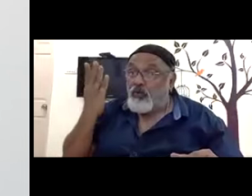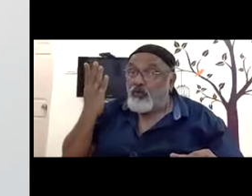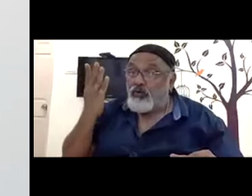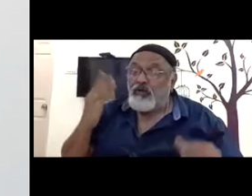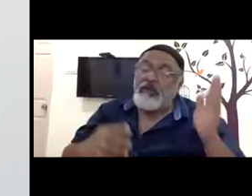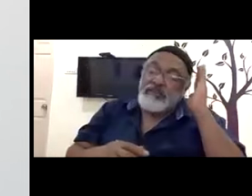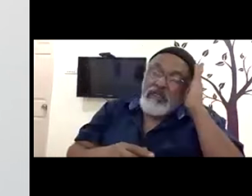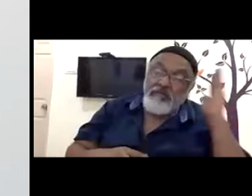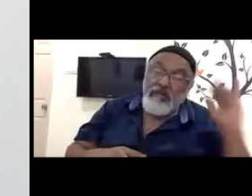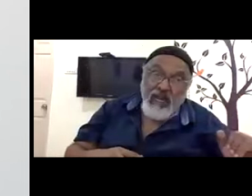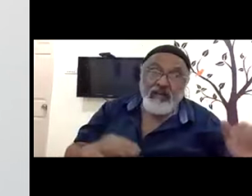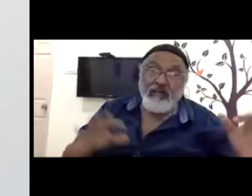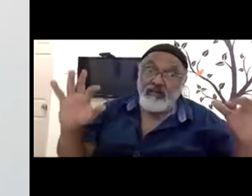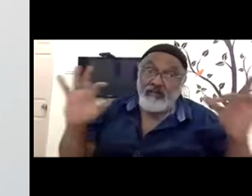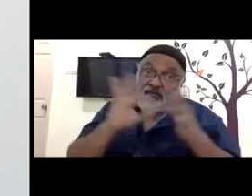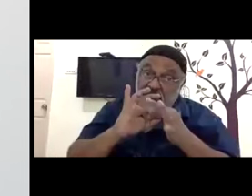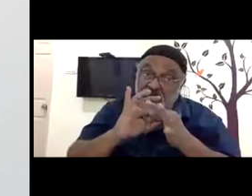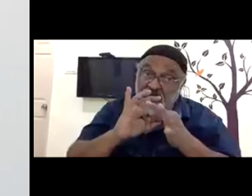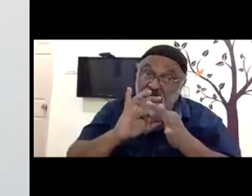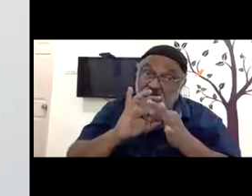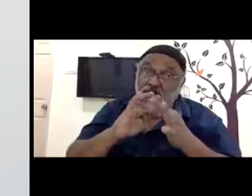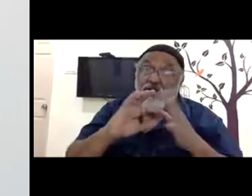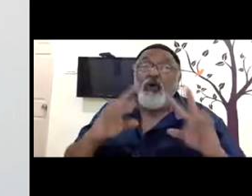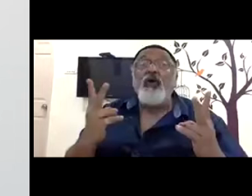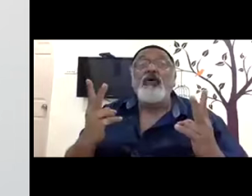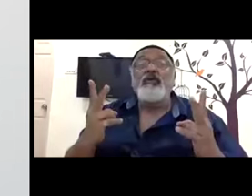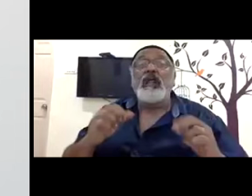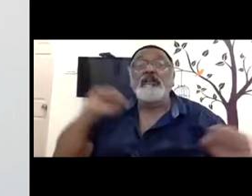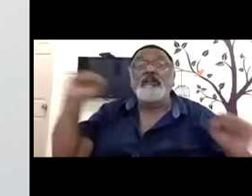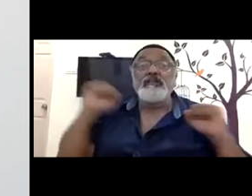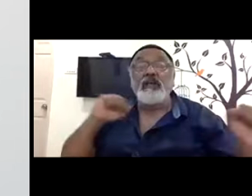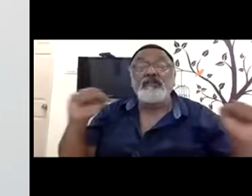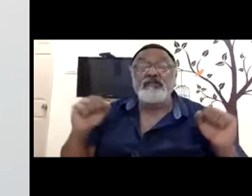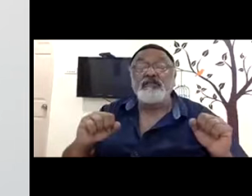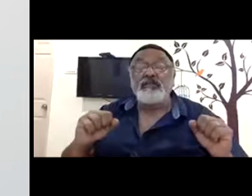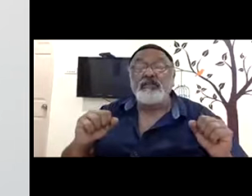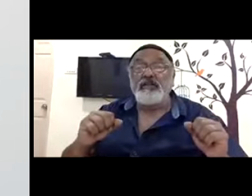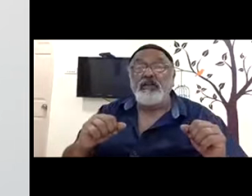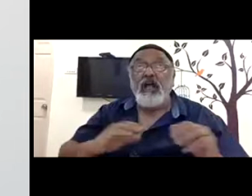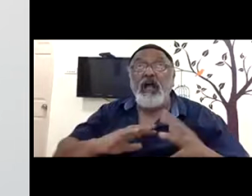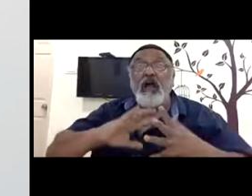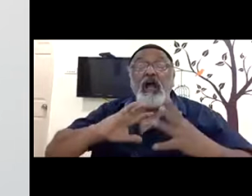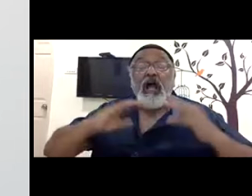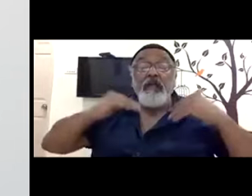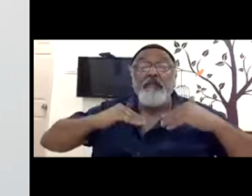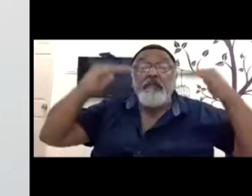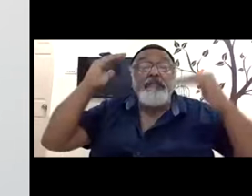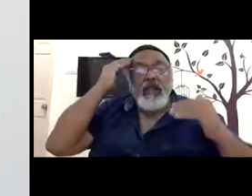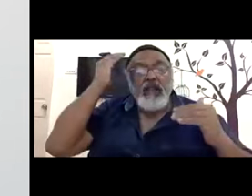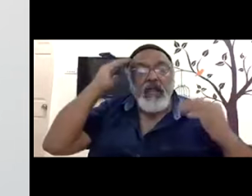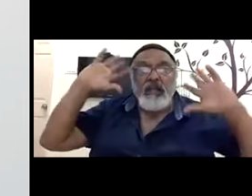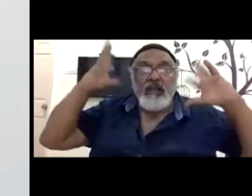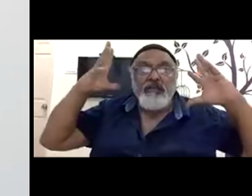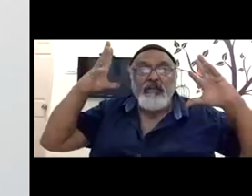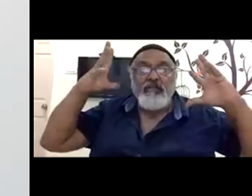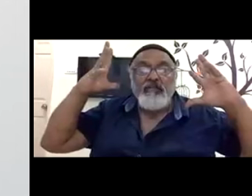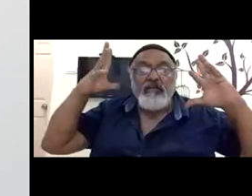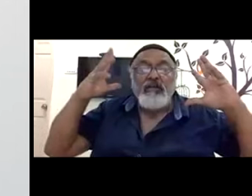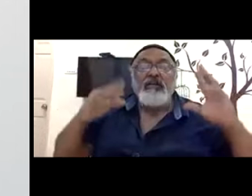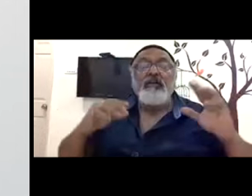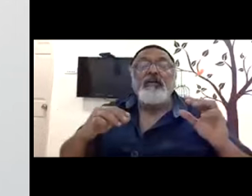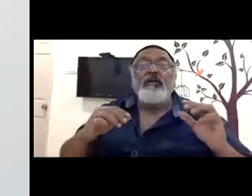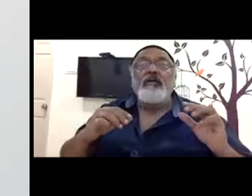sleep, or is exercise related to higher brain activity? All of this can be established through research